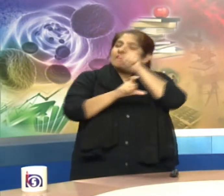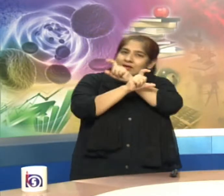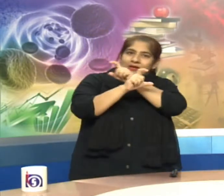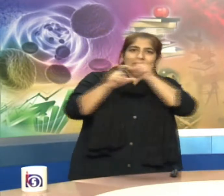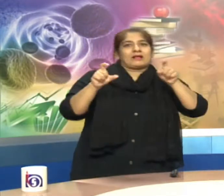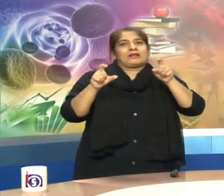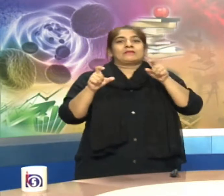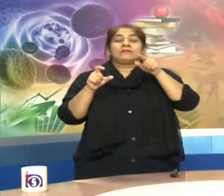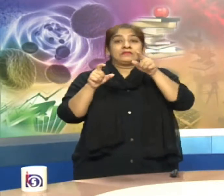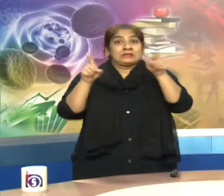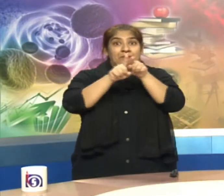two.